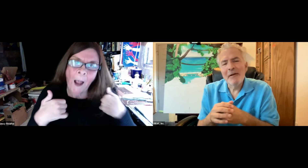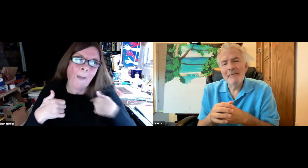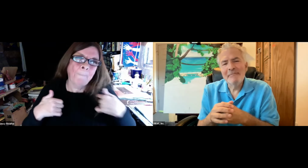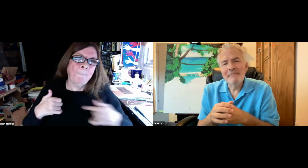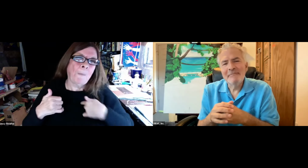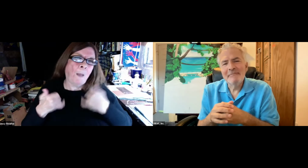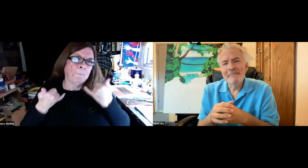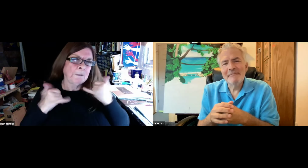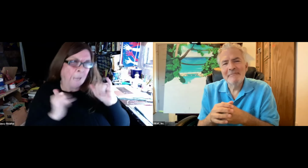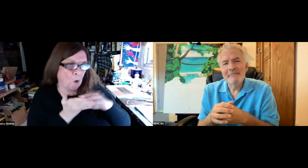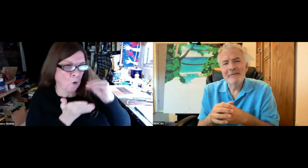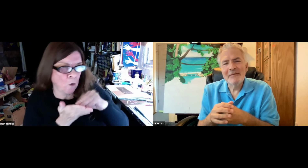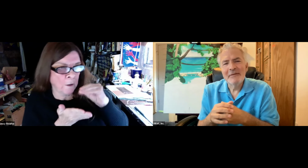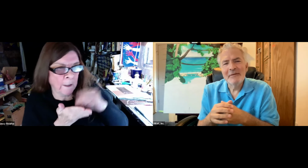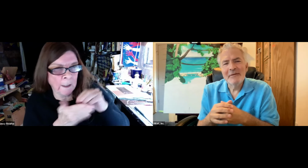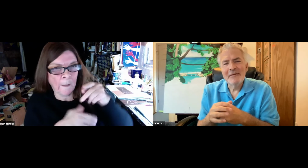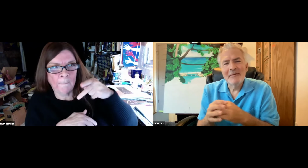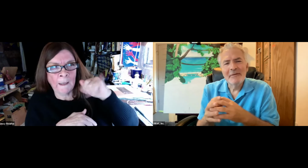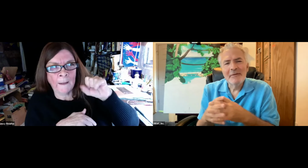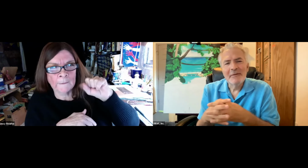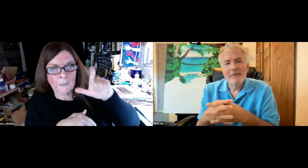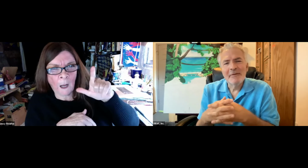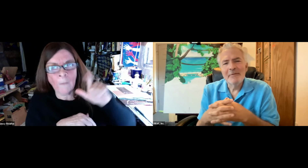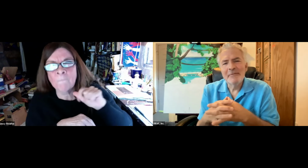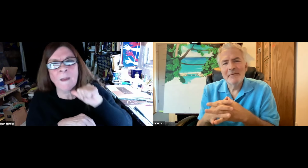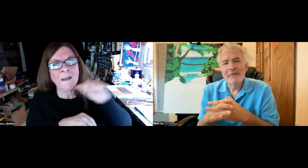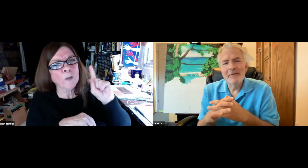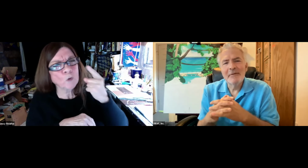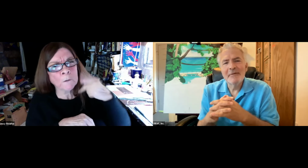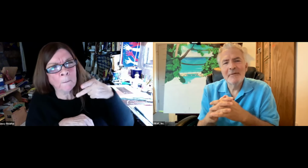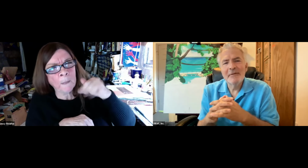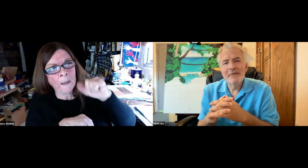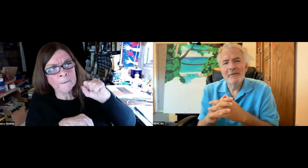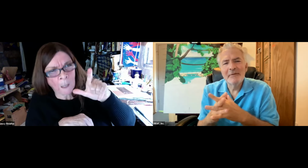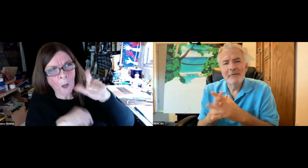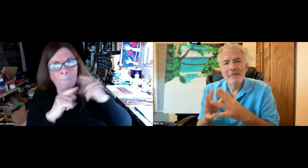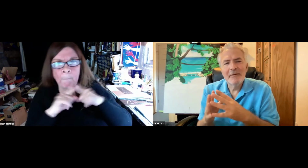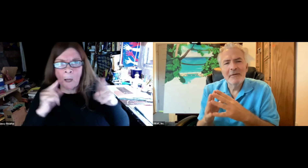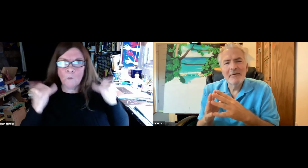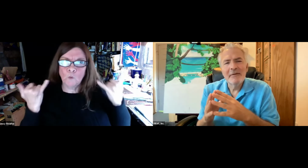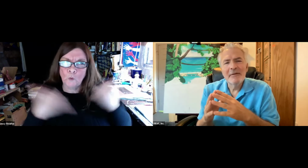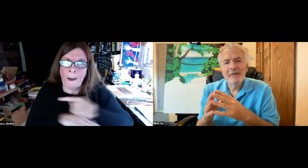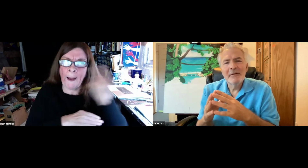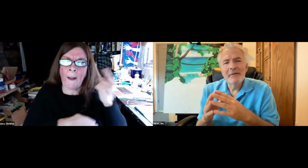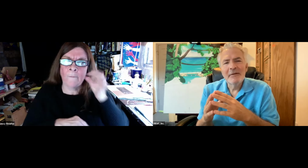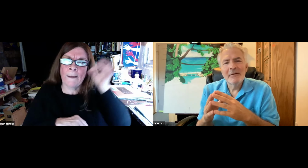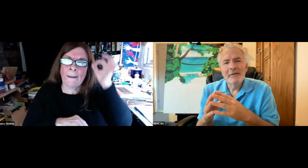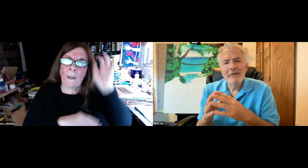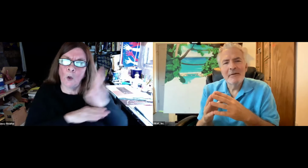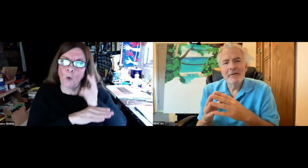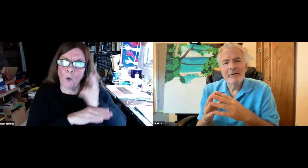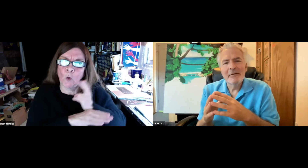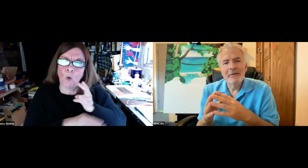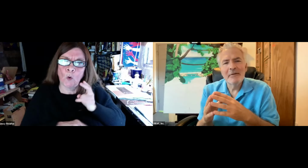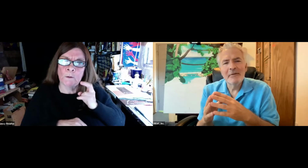There is. But I don't know the sign for smoke yet. I am still learning Plains Indian sign language. And, you know,